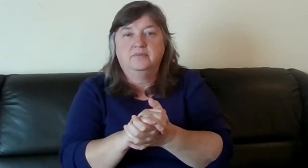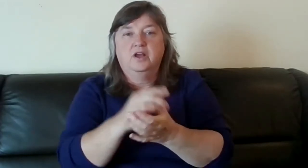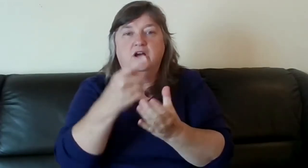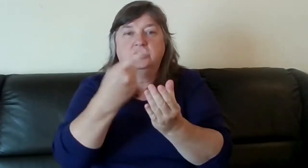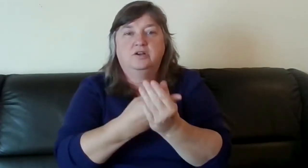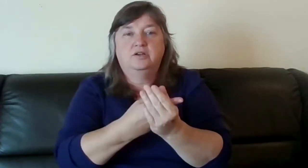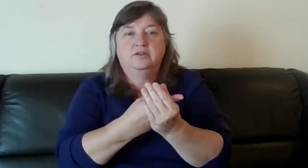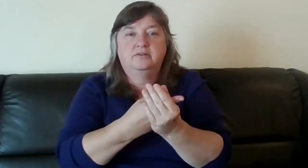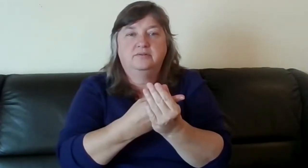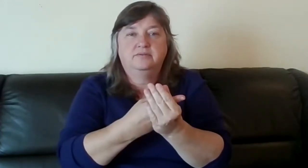hot dog.